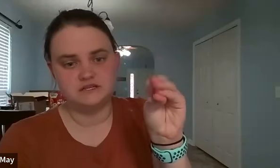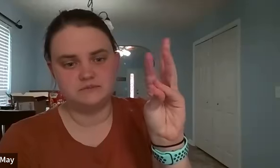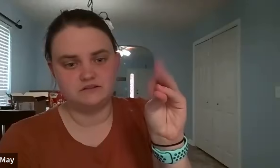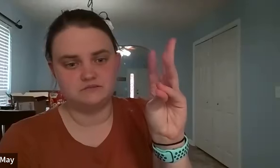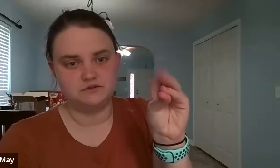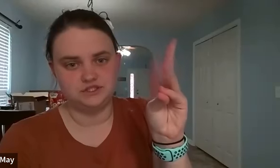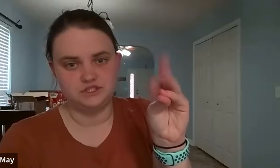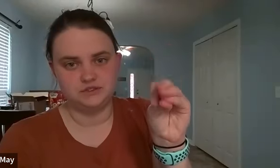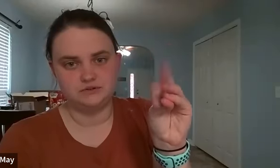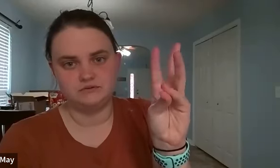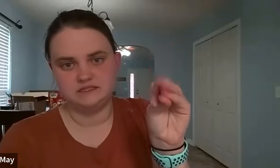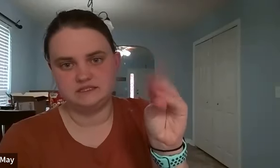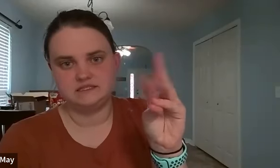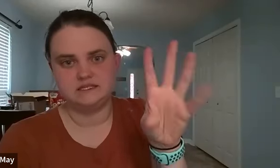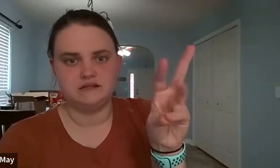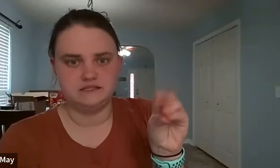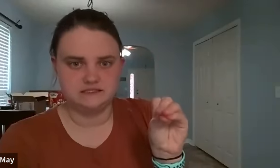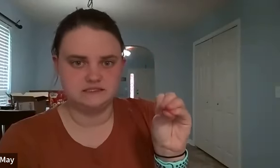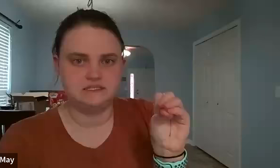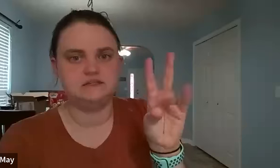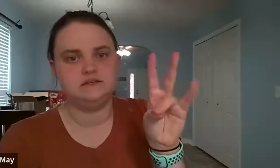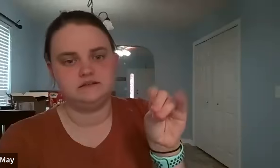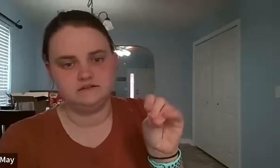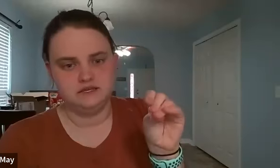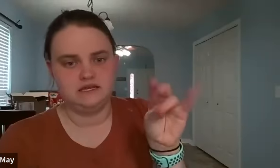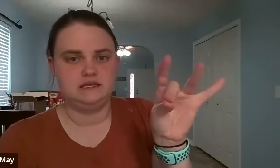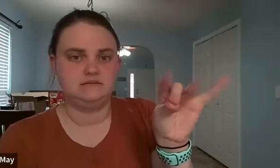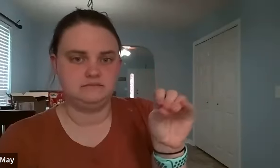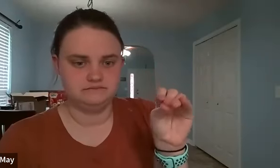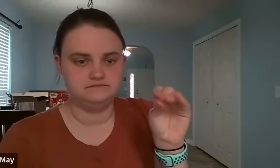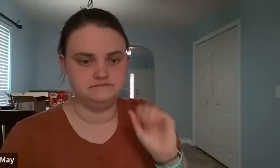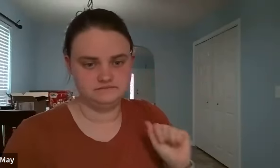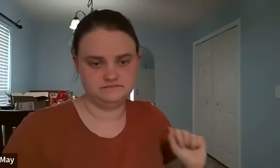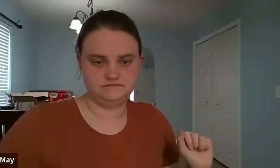this bounce motion too, like 60, 60, 80.